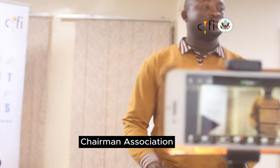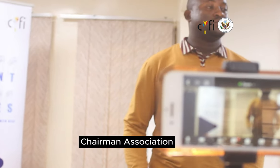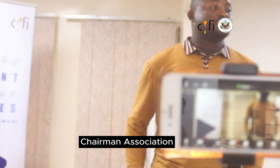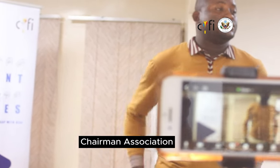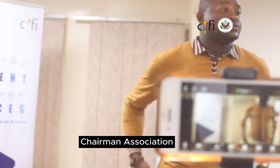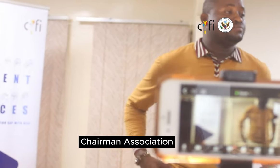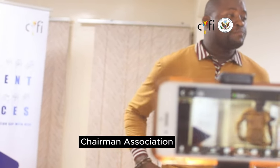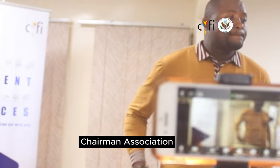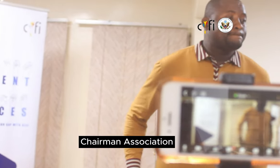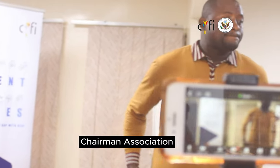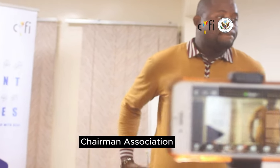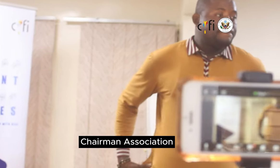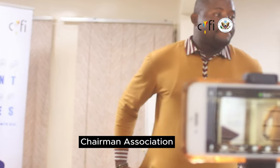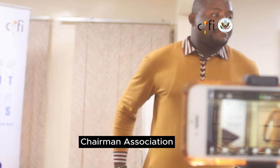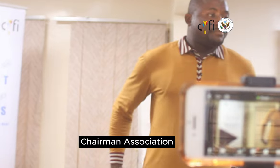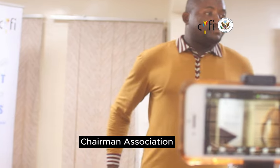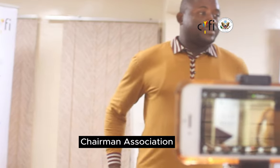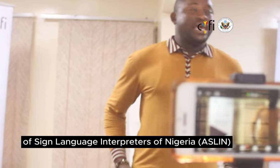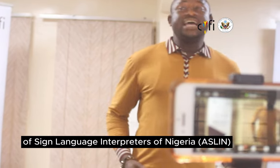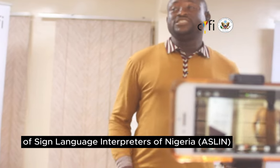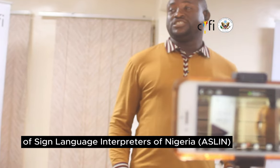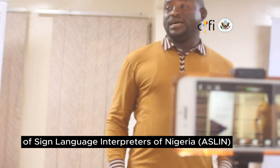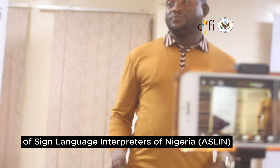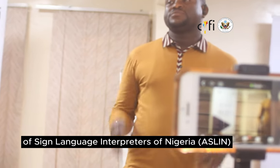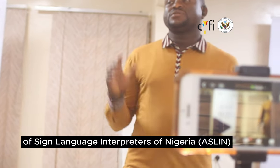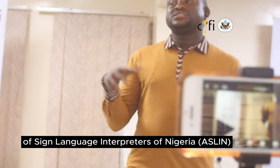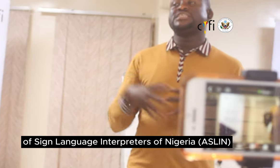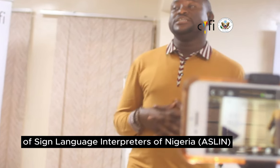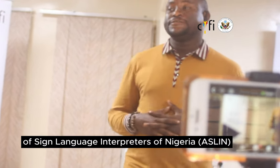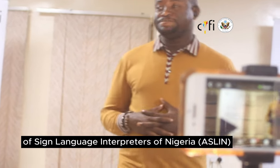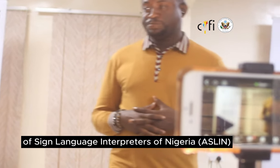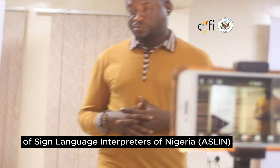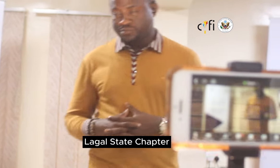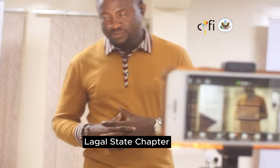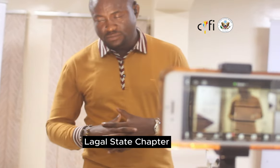chairman, Association of Sign Language Interpreters of Nigeria, Lagos